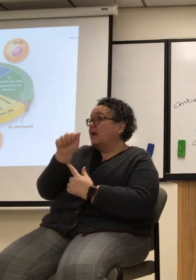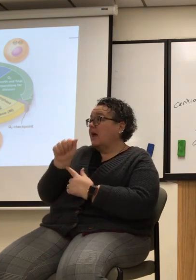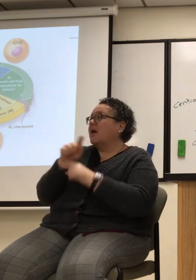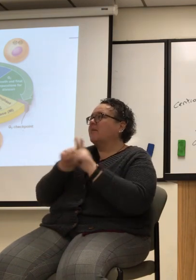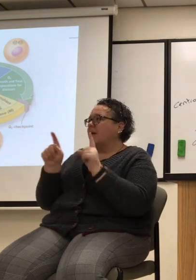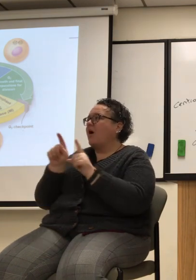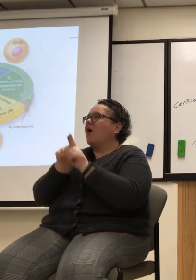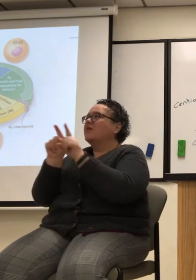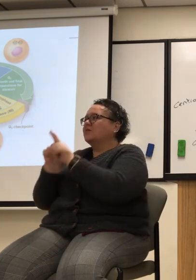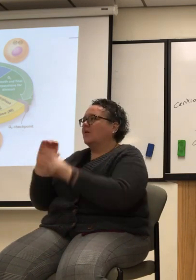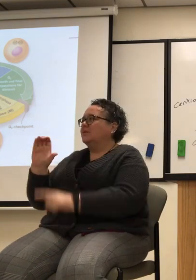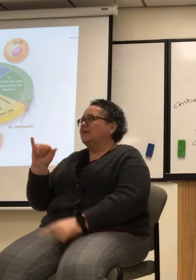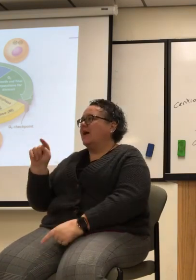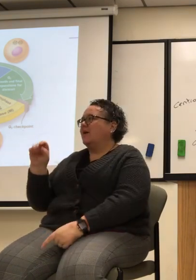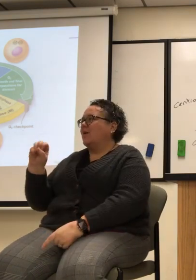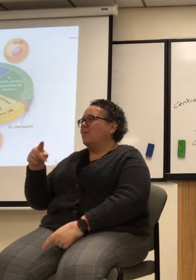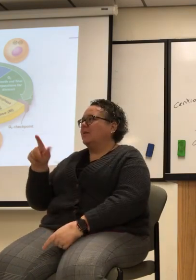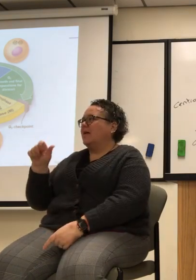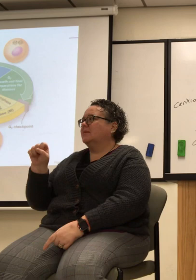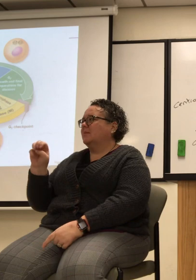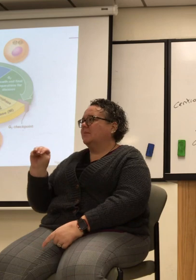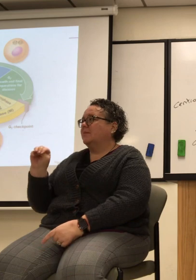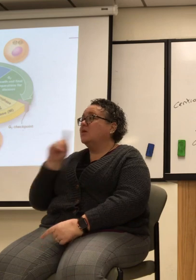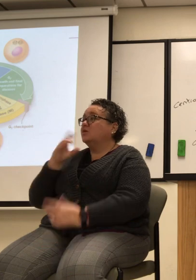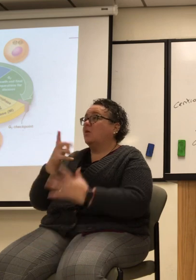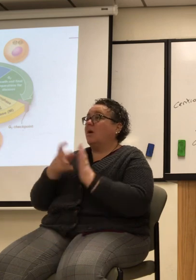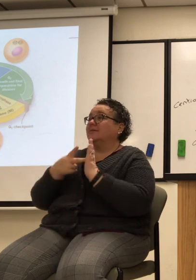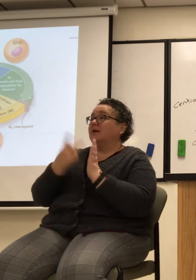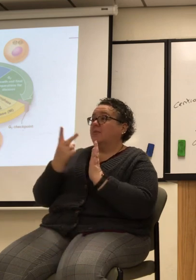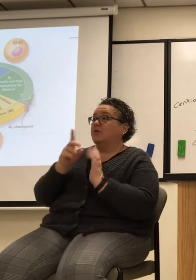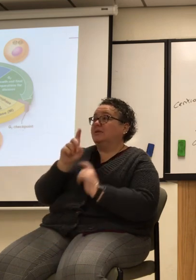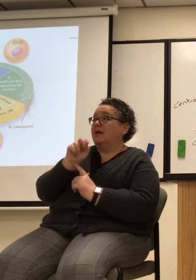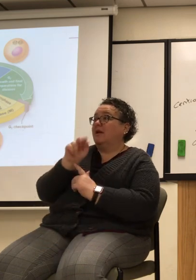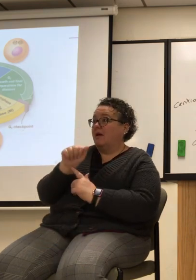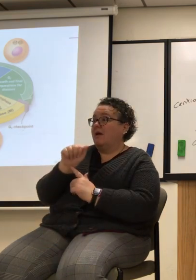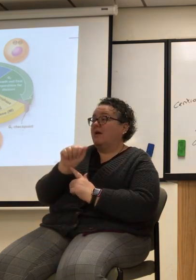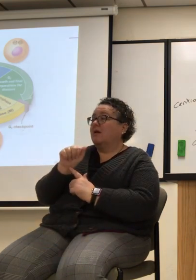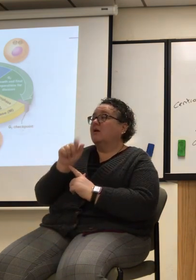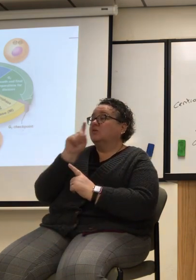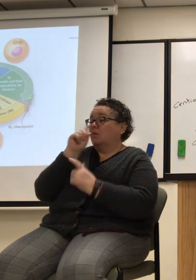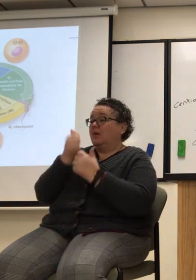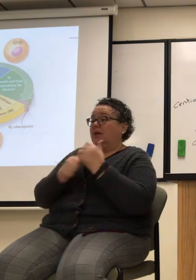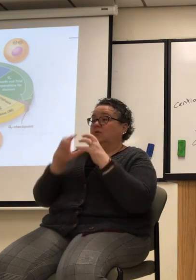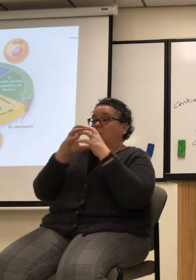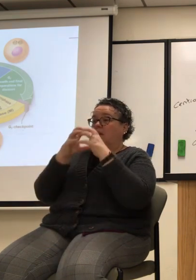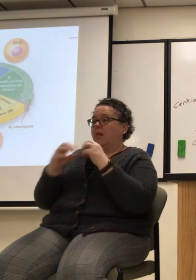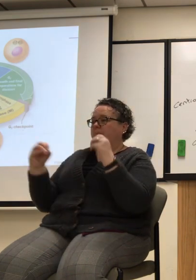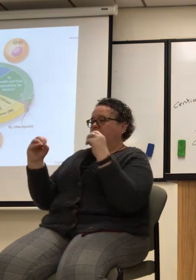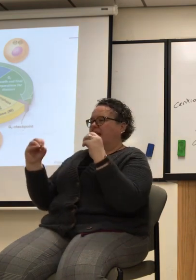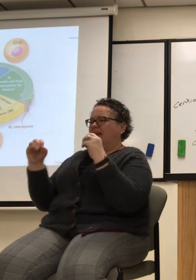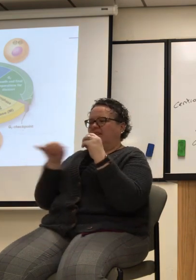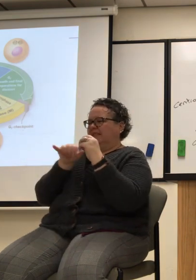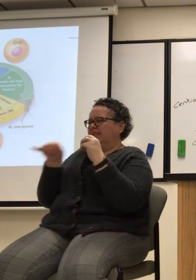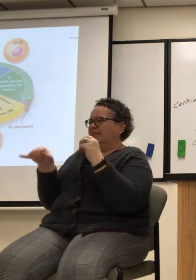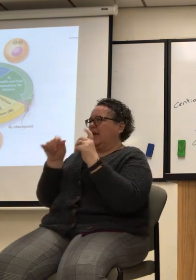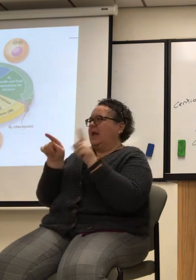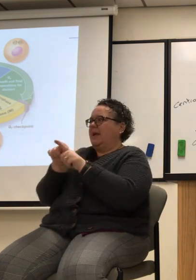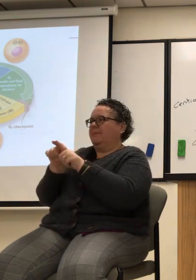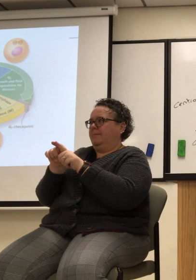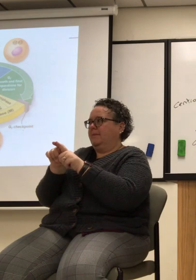Okay, so you want double the DNA so that each cell after it divides will have the proper amount of genetic